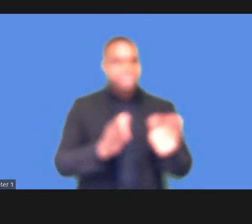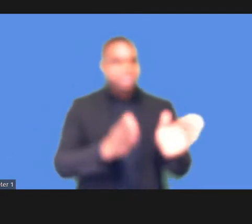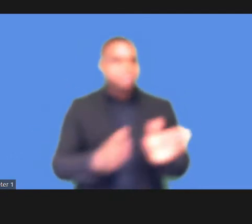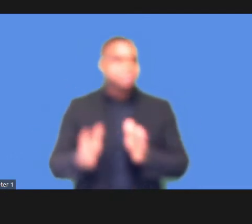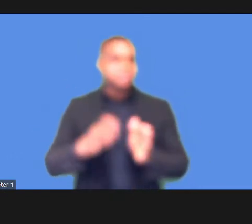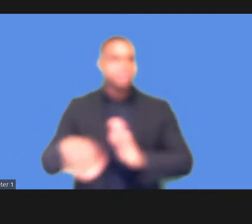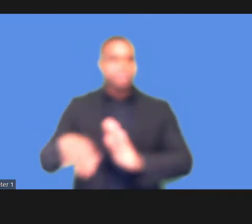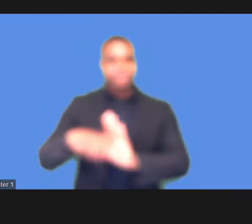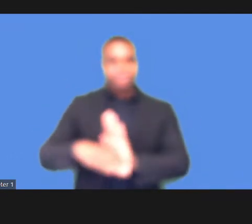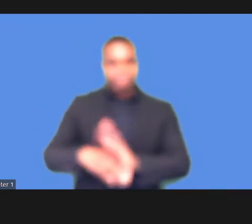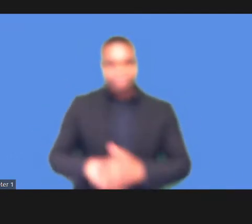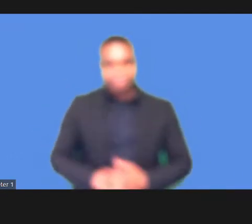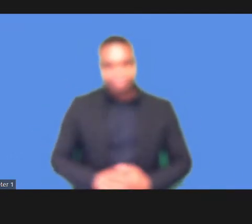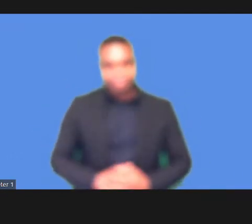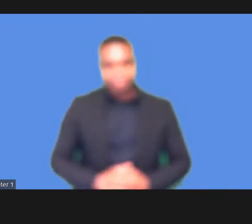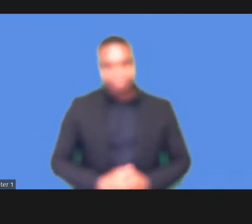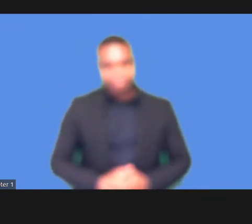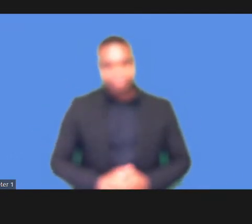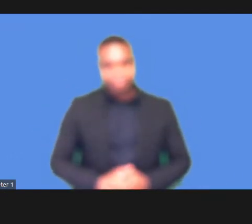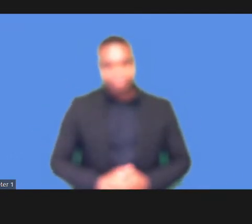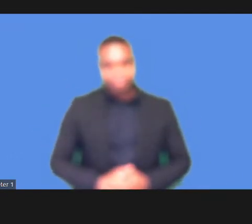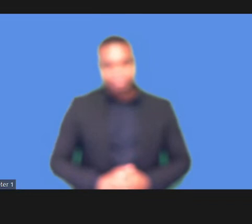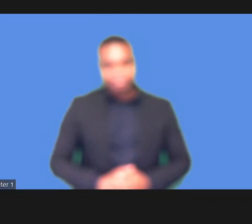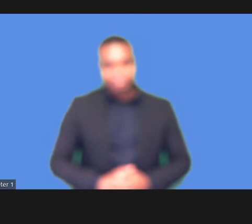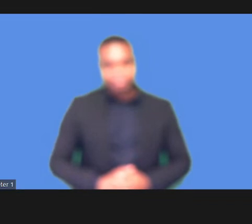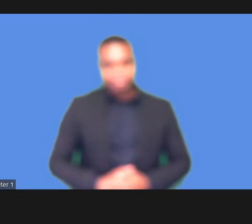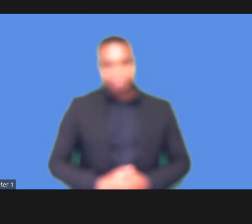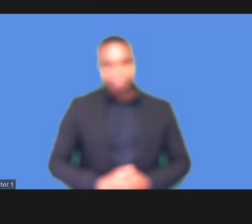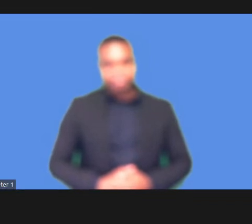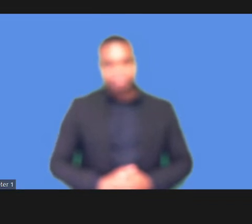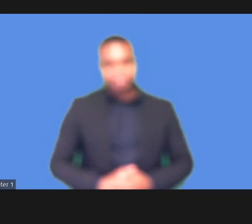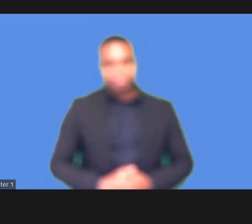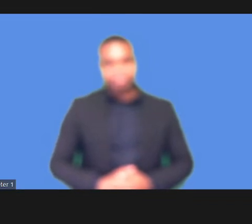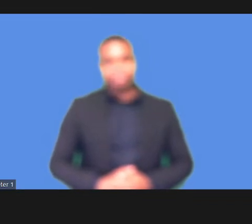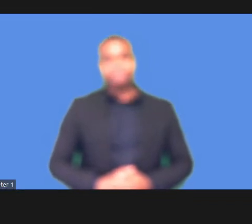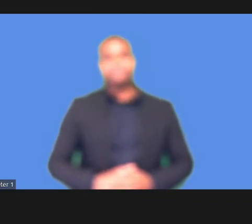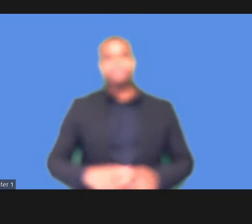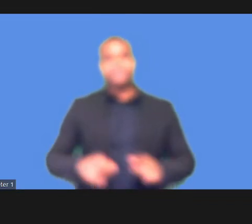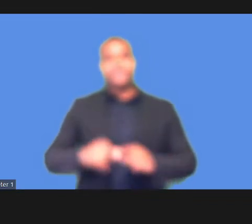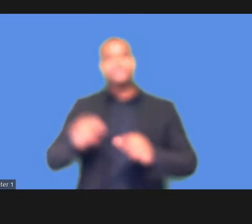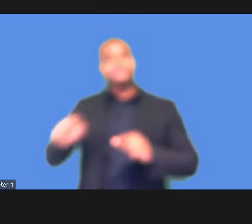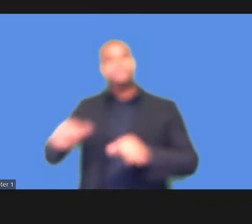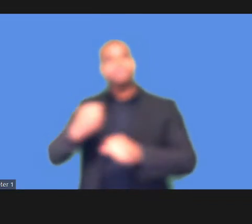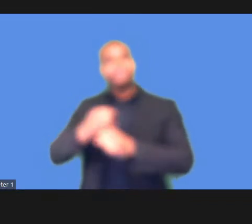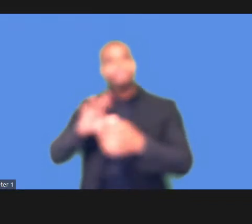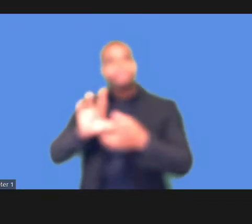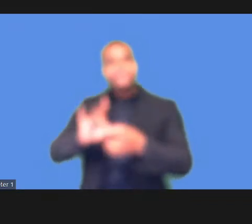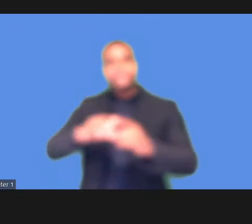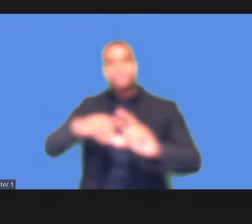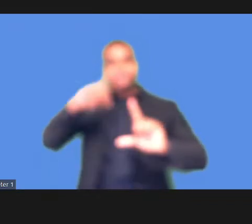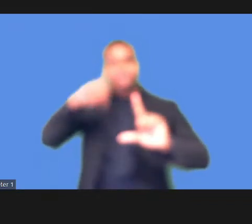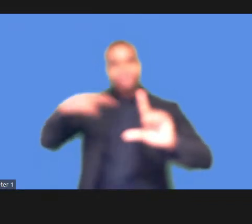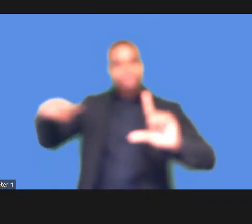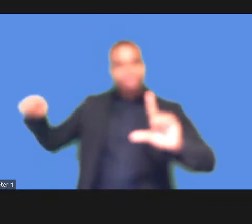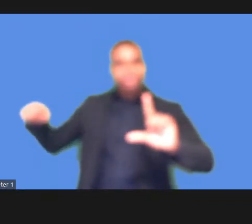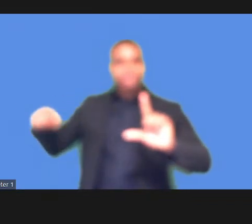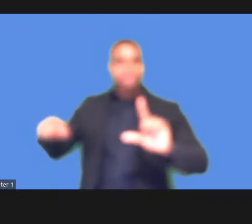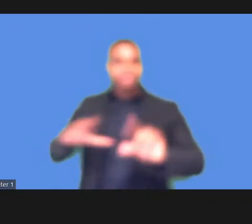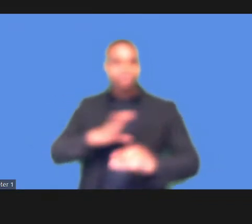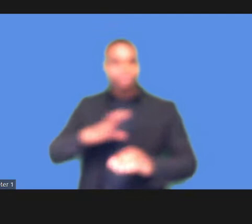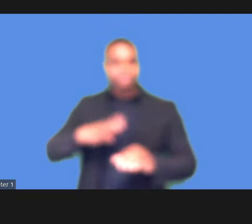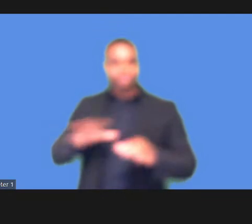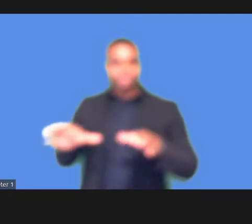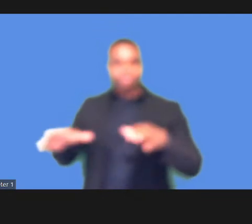endorsing this program. A program aiming at promoting the involvement